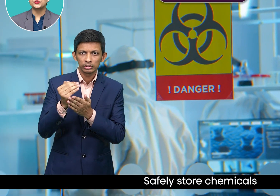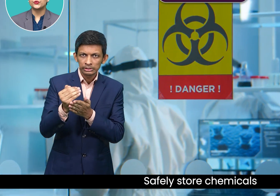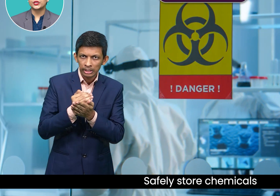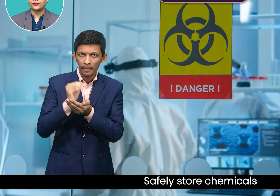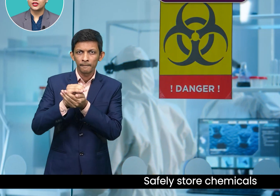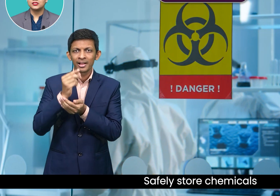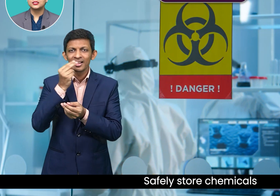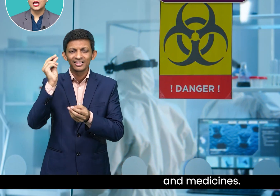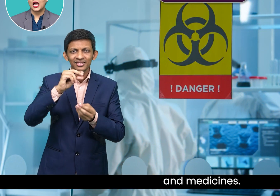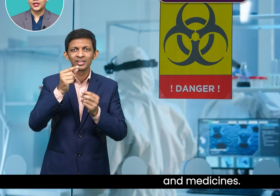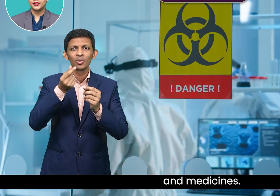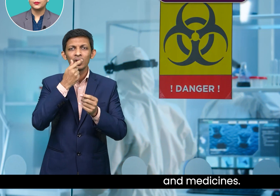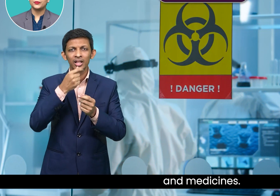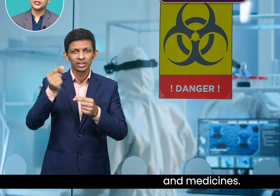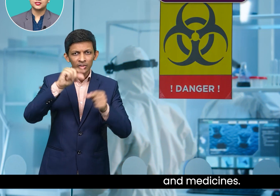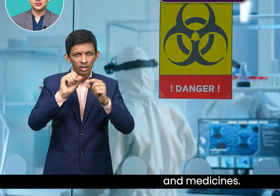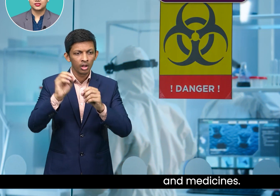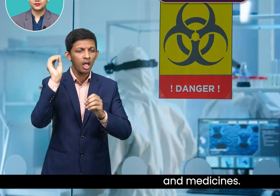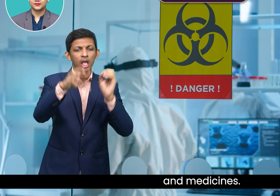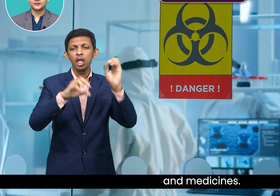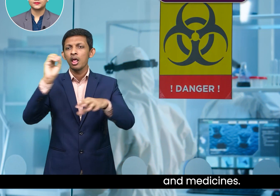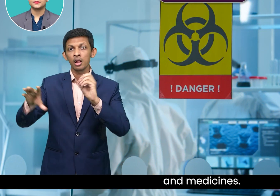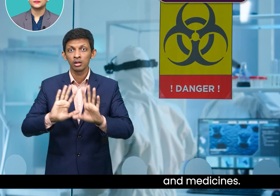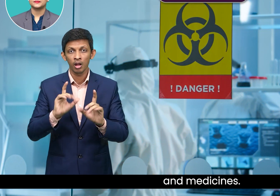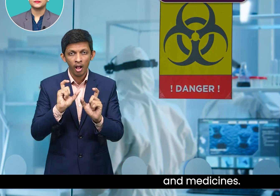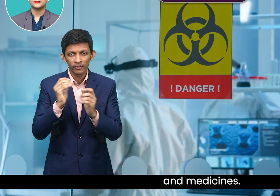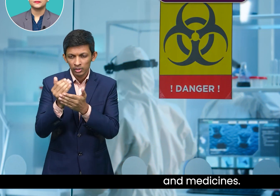Safely store chemicals and medicines.